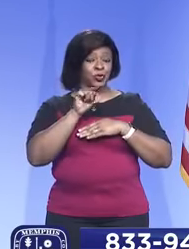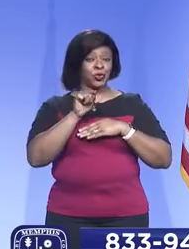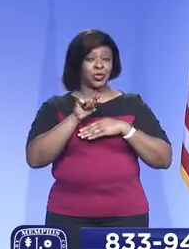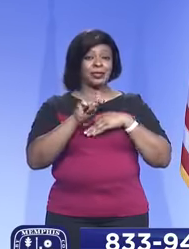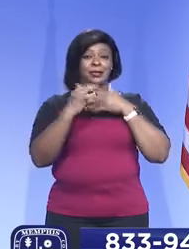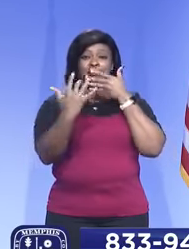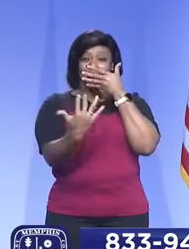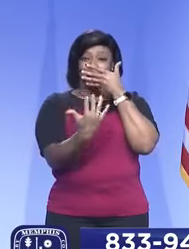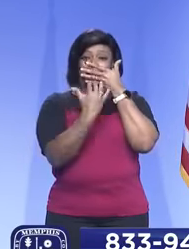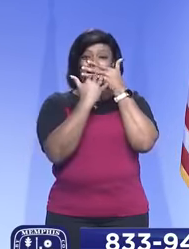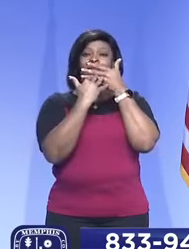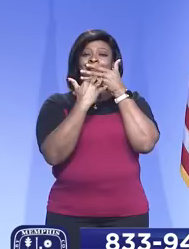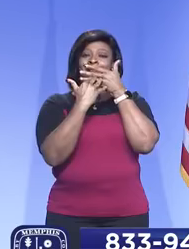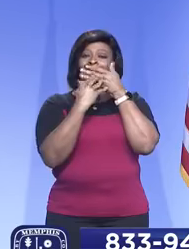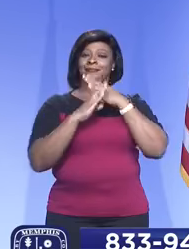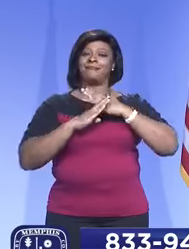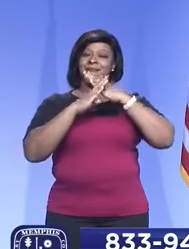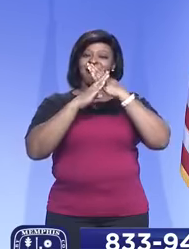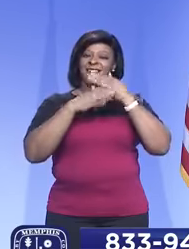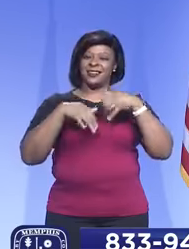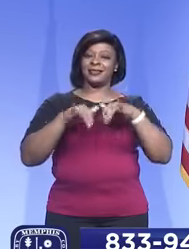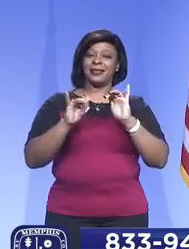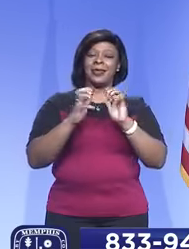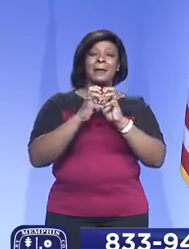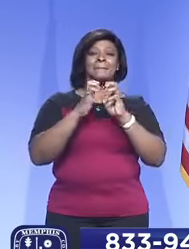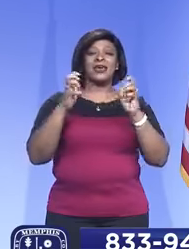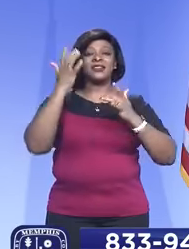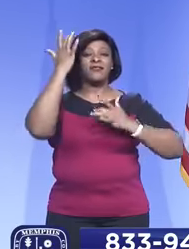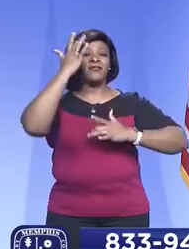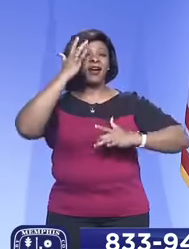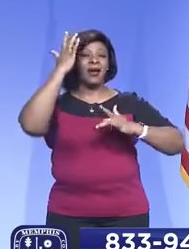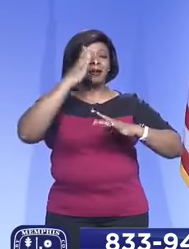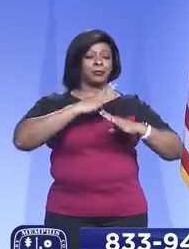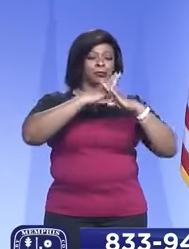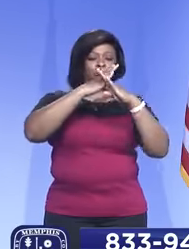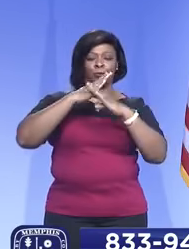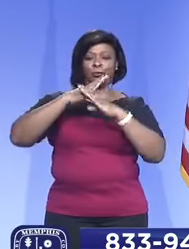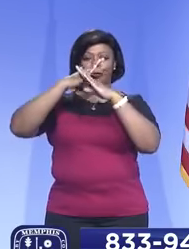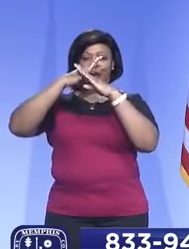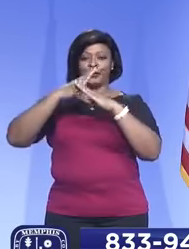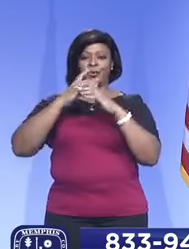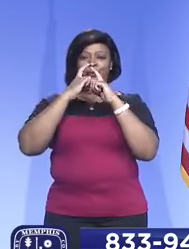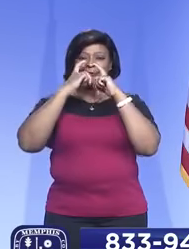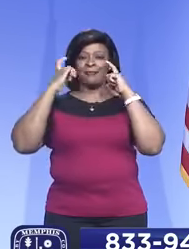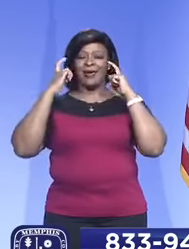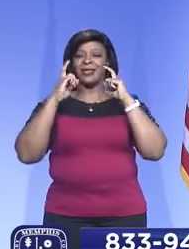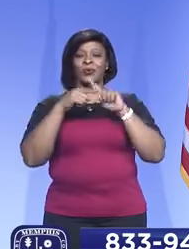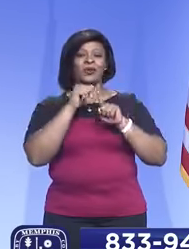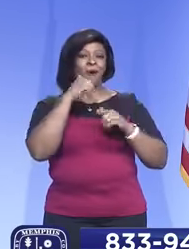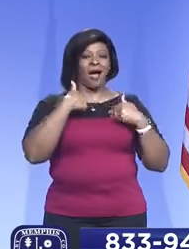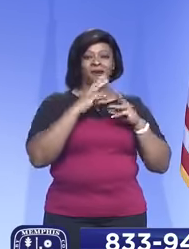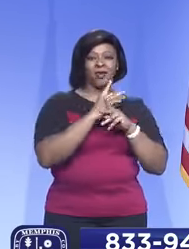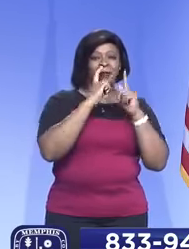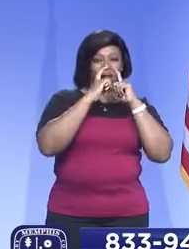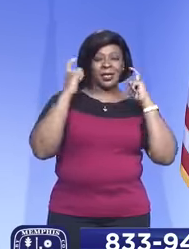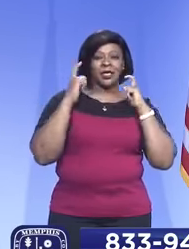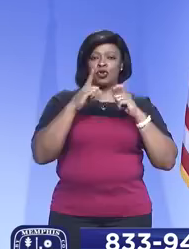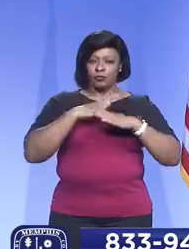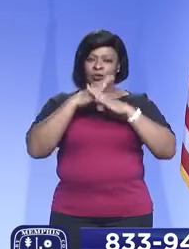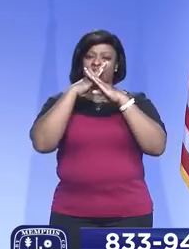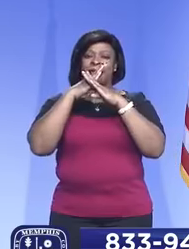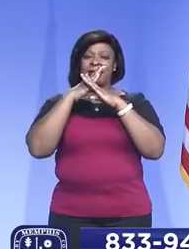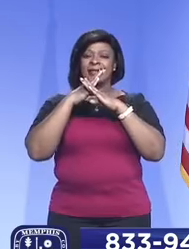from inhaling as much virus as you would if you didn't have it. So you're